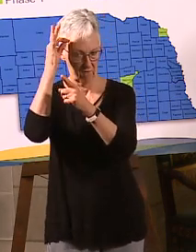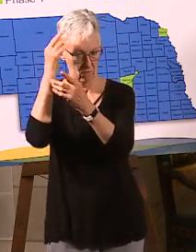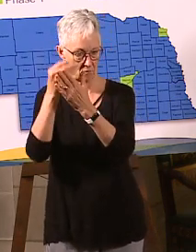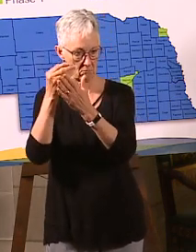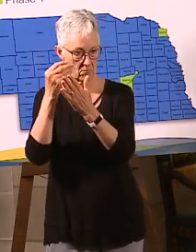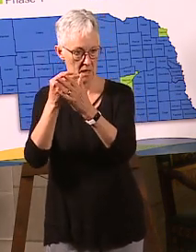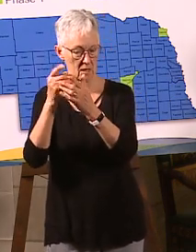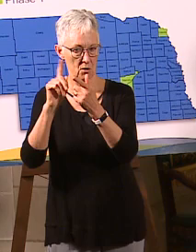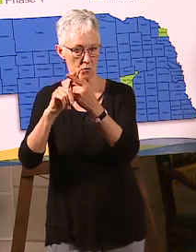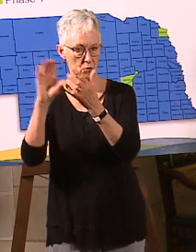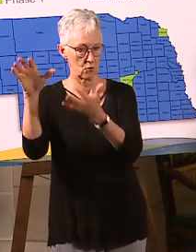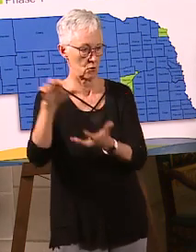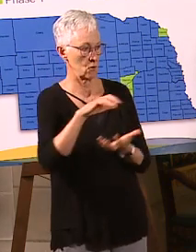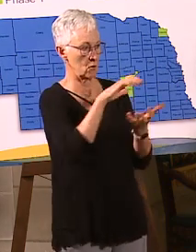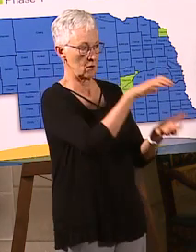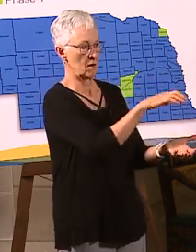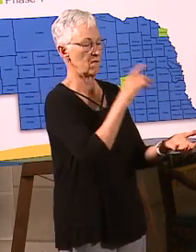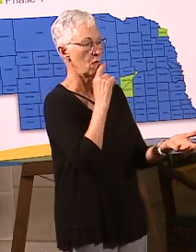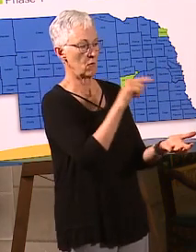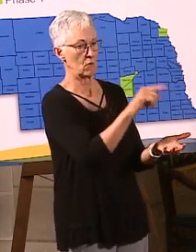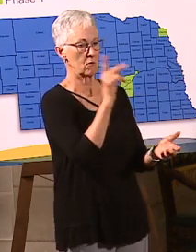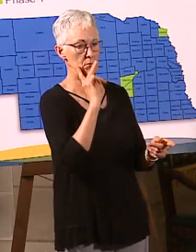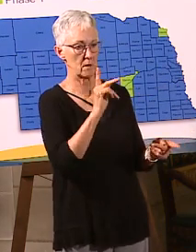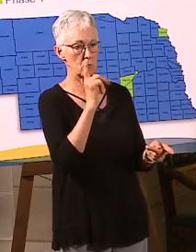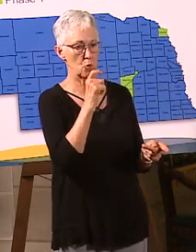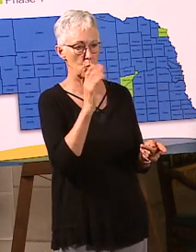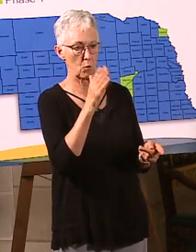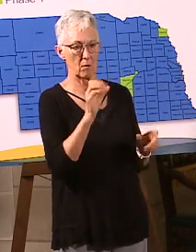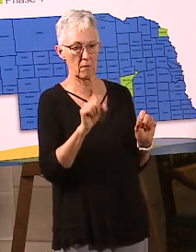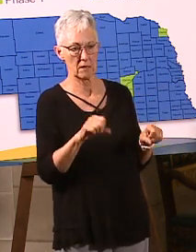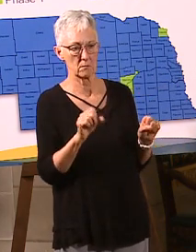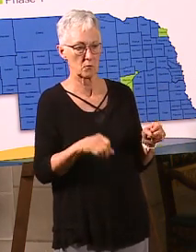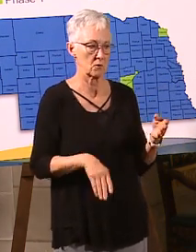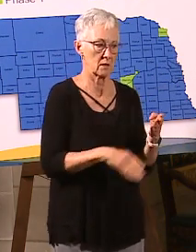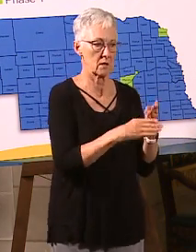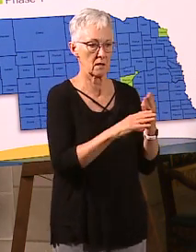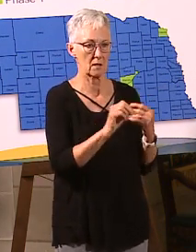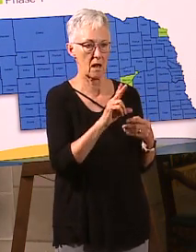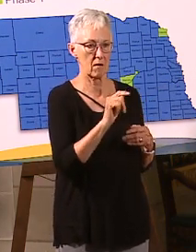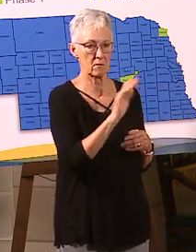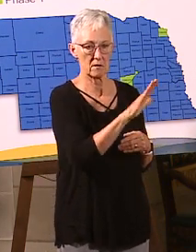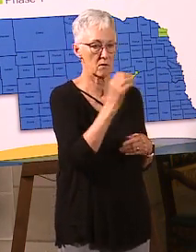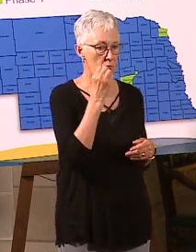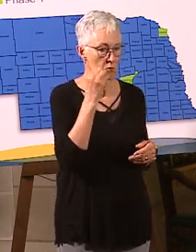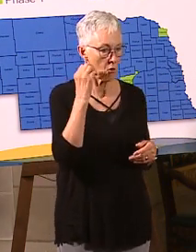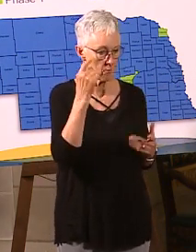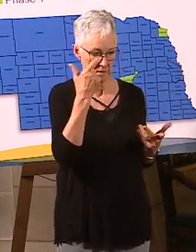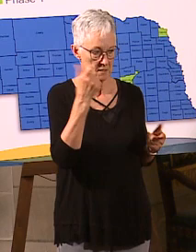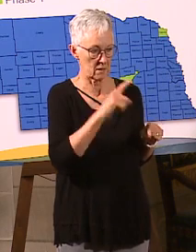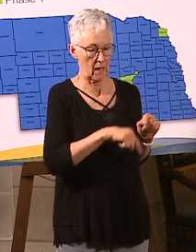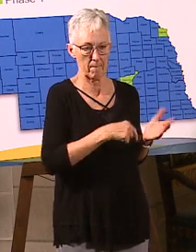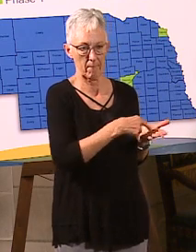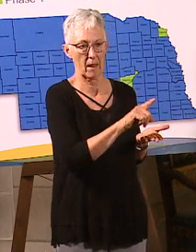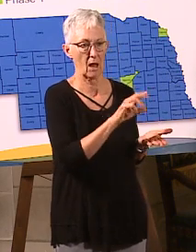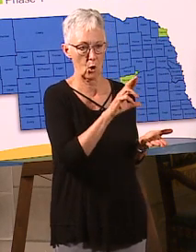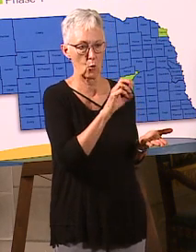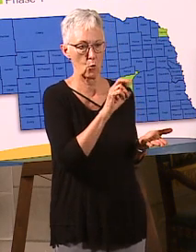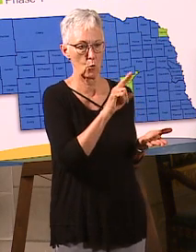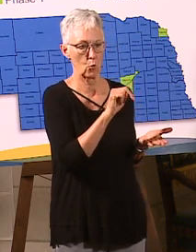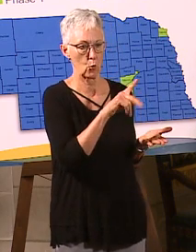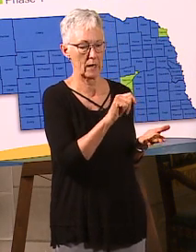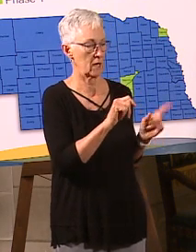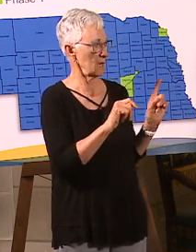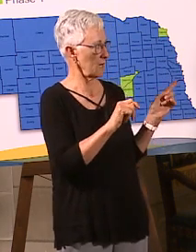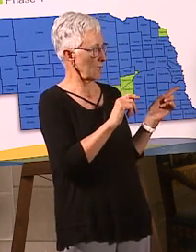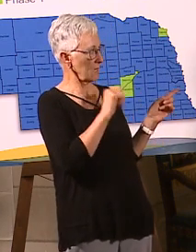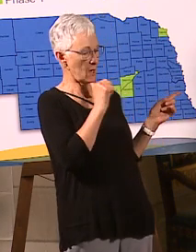having a plan with regard to our CARES Act money, so we'll get that all rolled out, but I'm not prepared to talk about that right now. So just stay tuned. We